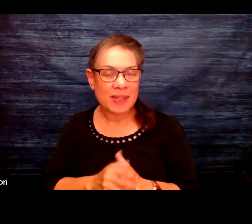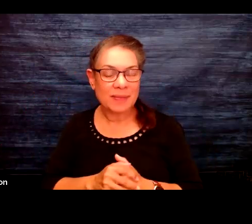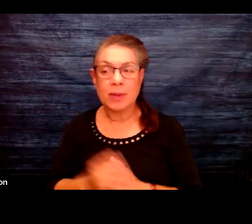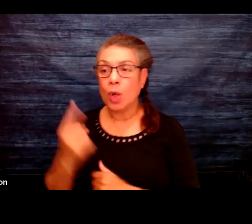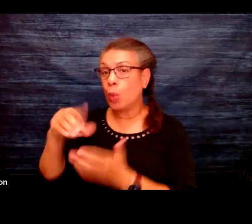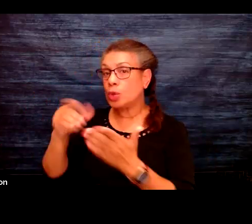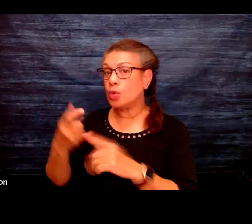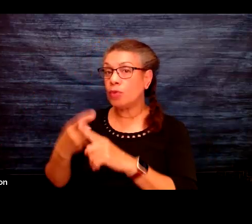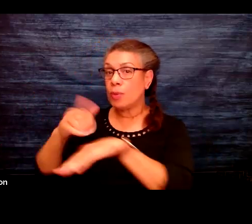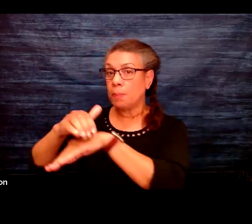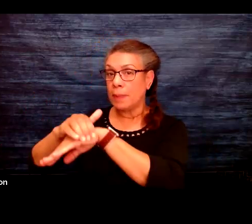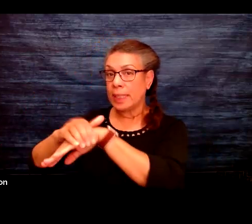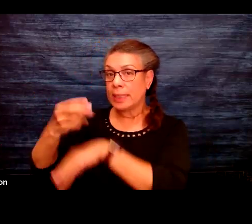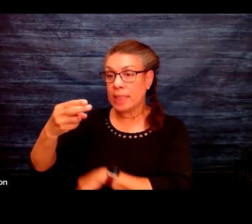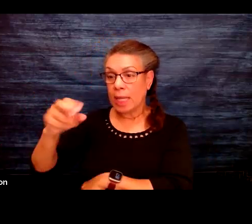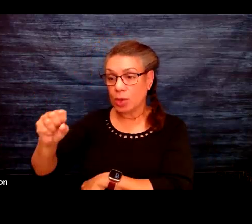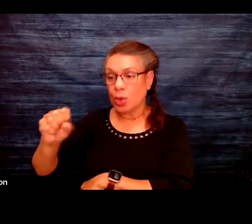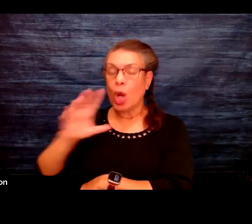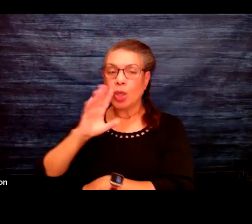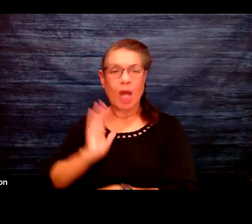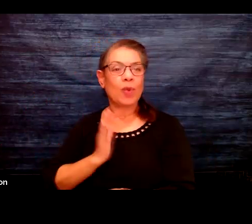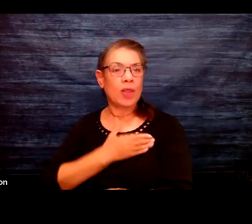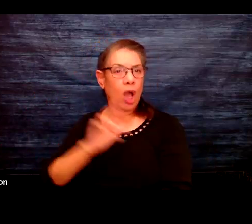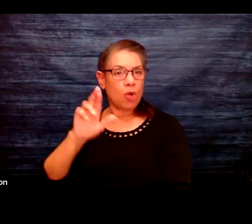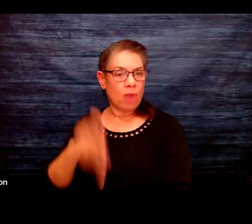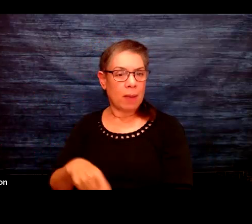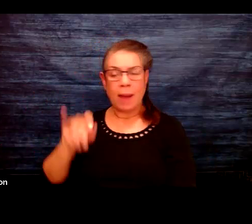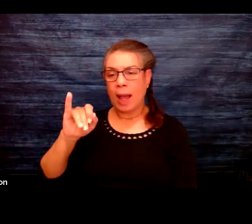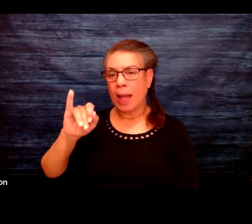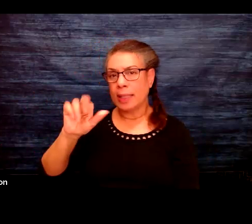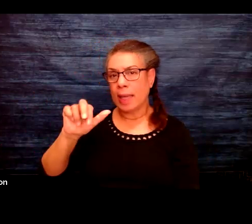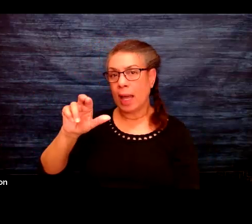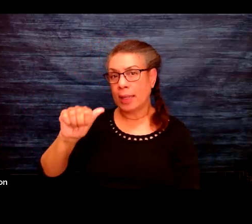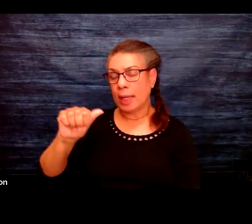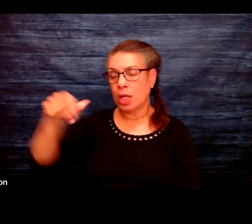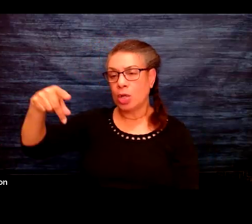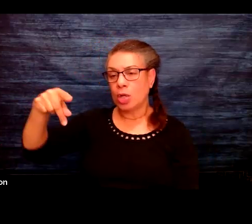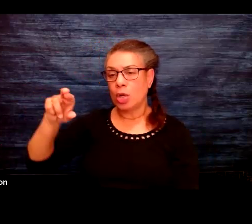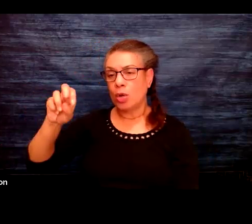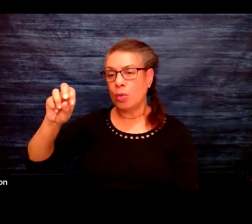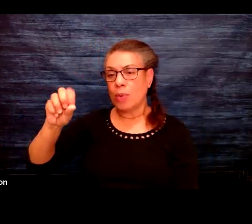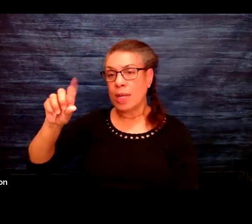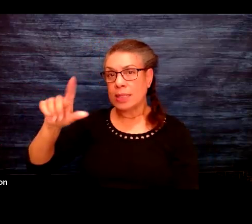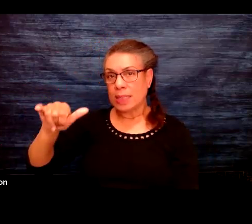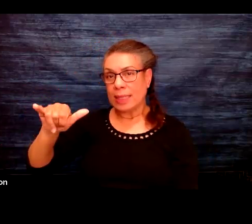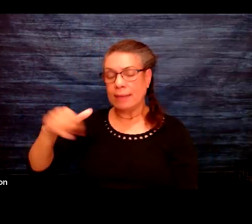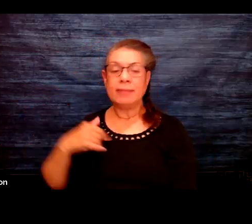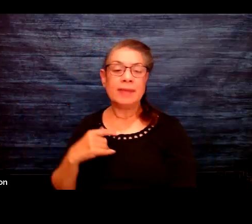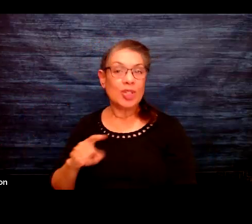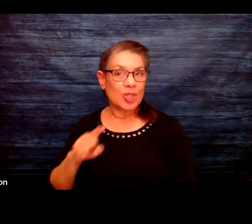from English High School had a chance to talk to our own representative, Ayanna Presley, at their polling location at the Chittick